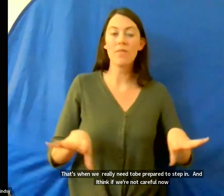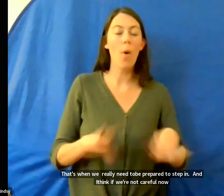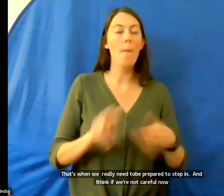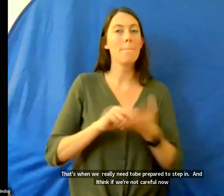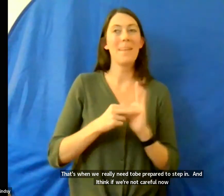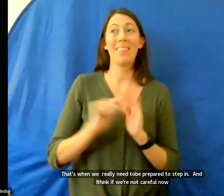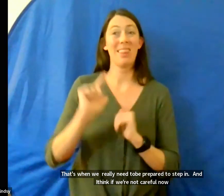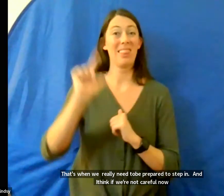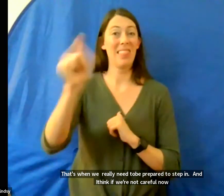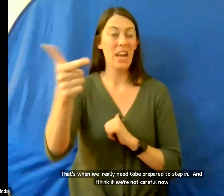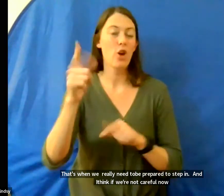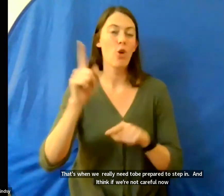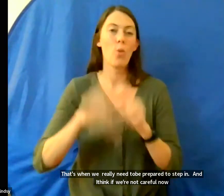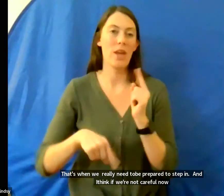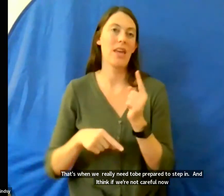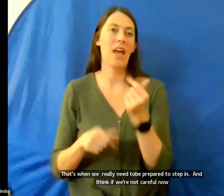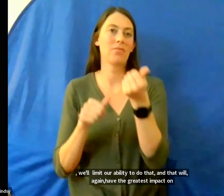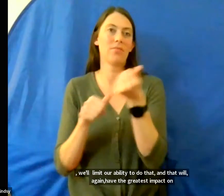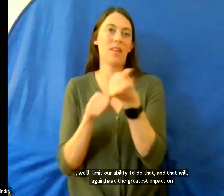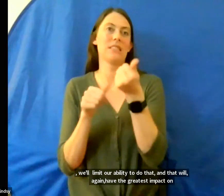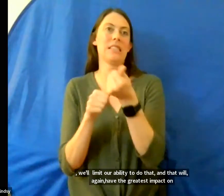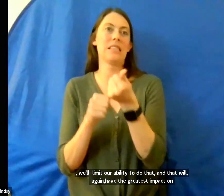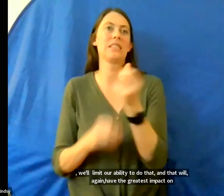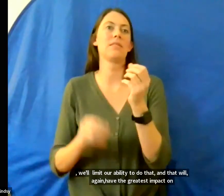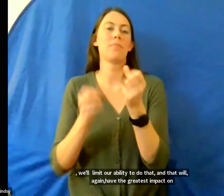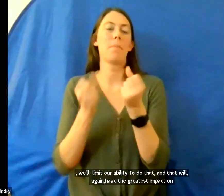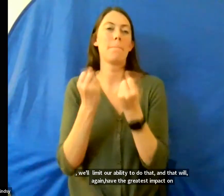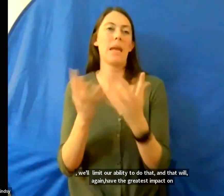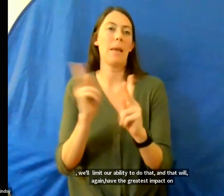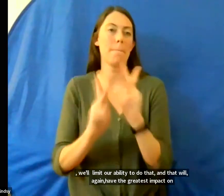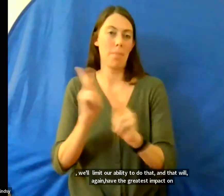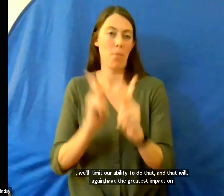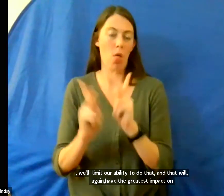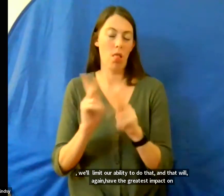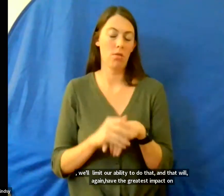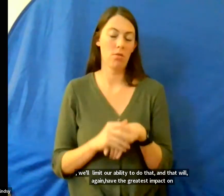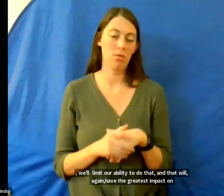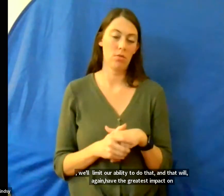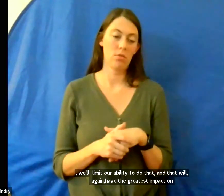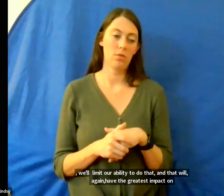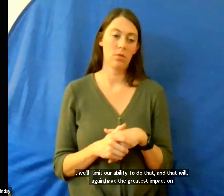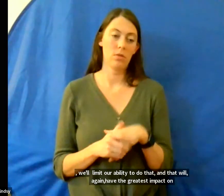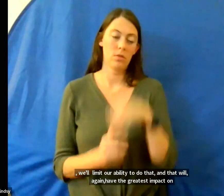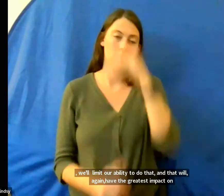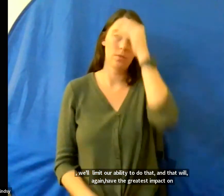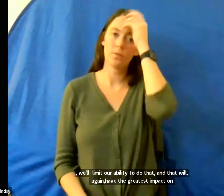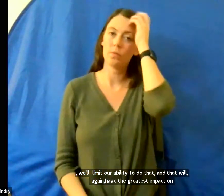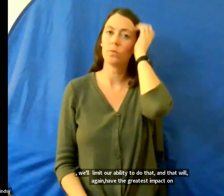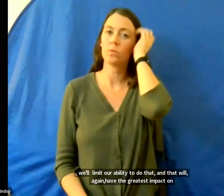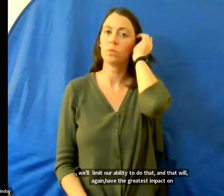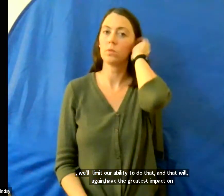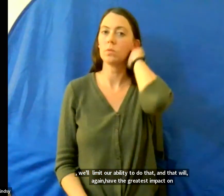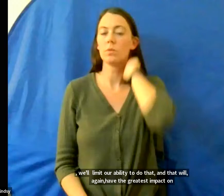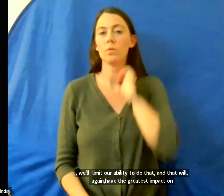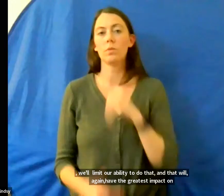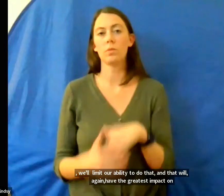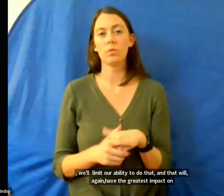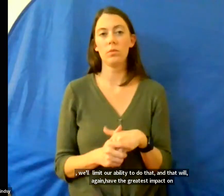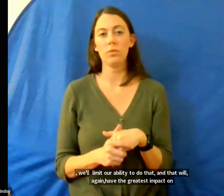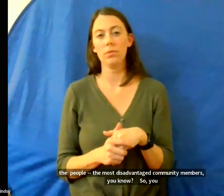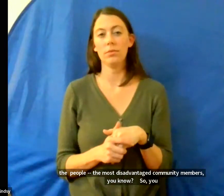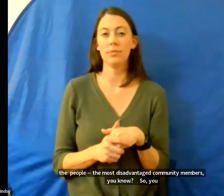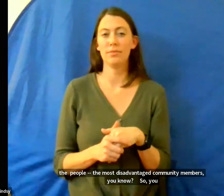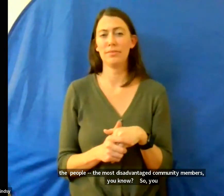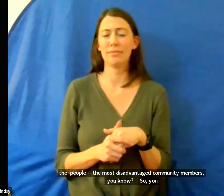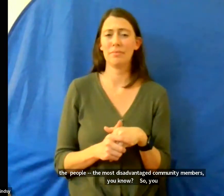on the people, the most disadvantaged community members, So anyway, I think that